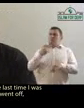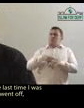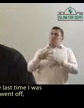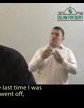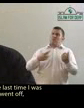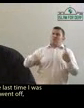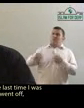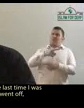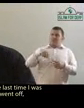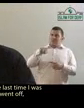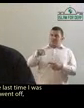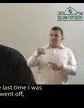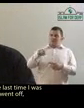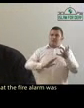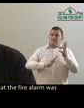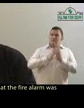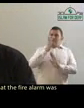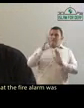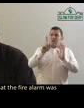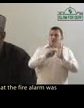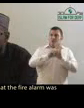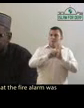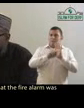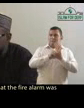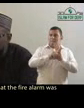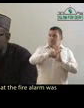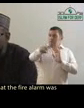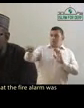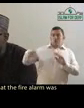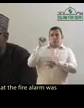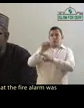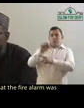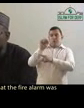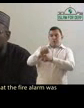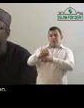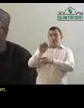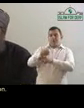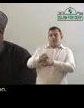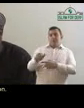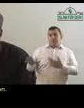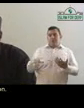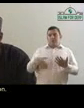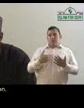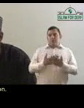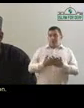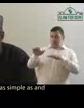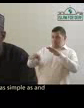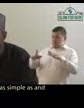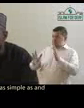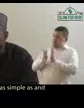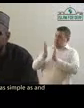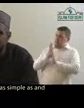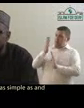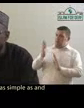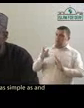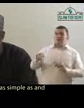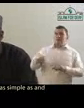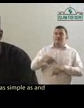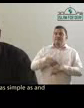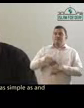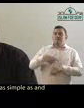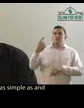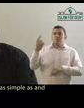guys, the fire alarm went off. And you guys didn't know that the fire alarm was going off until people got your attention. At that